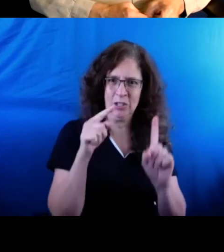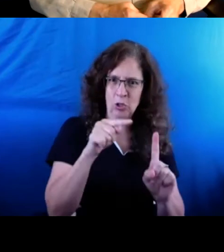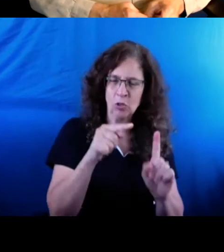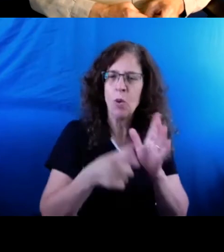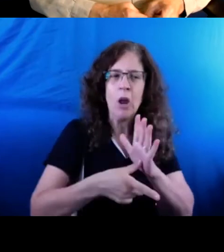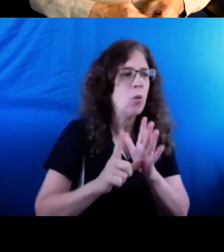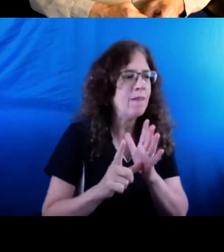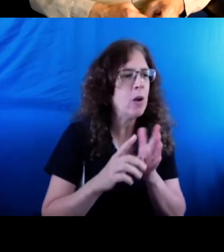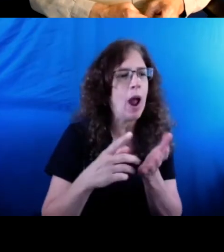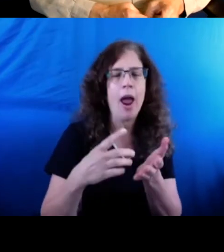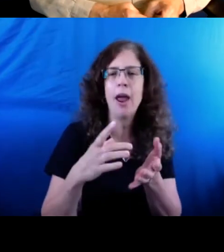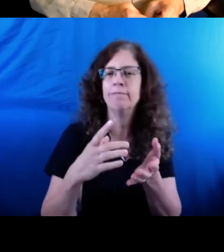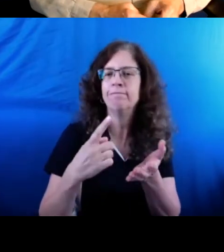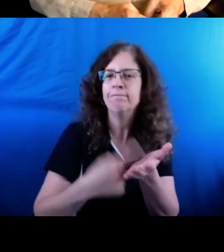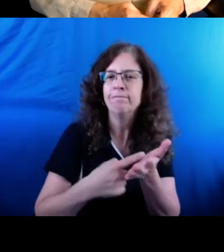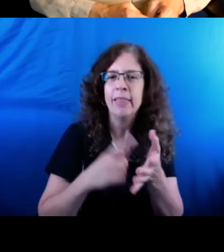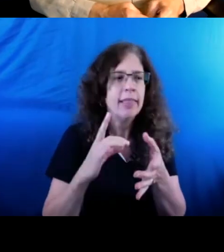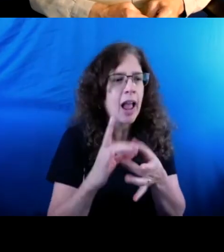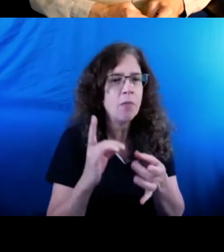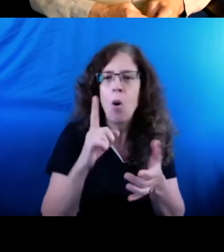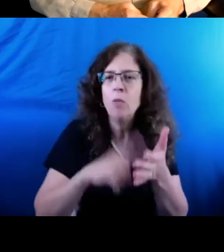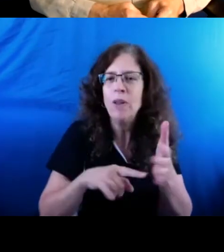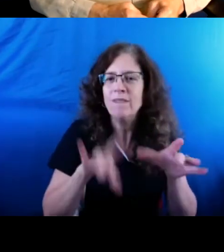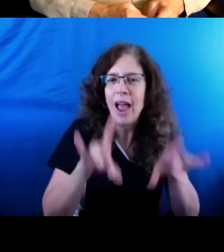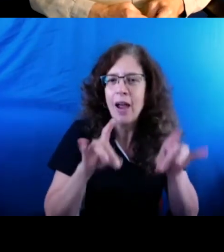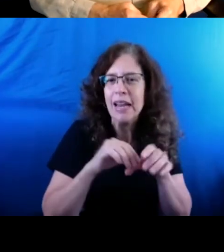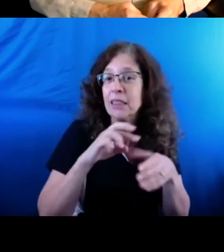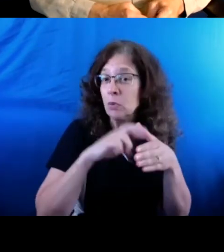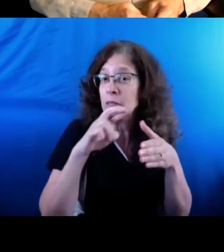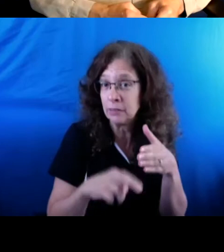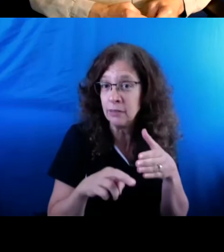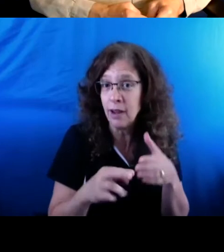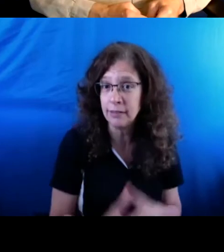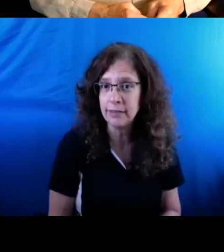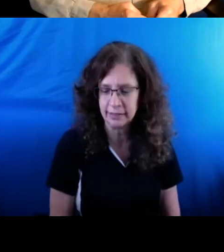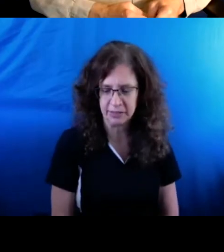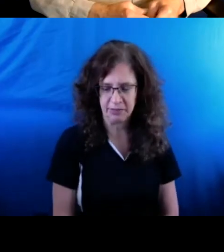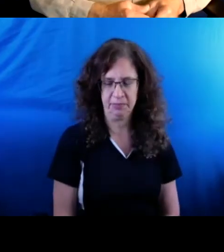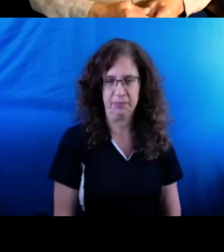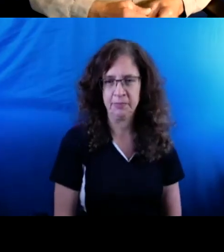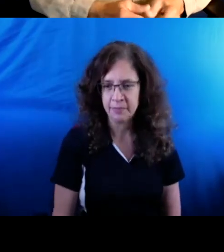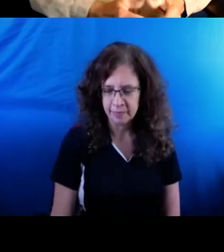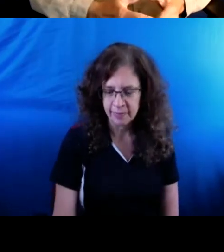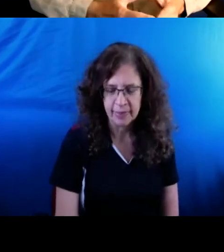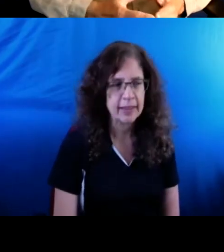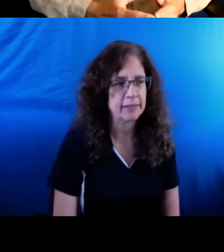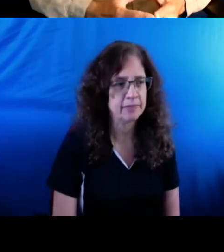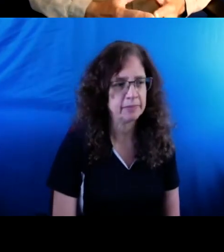A focus meeting with the teachers to review and discuss, what they find in the